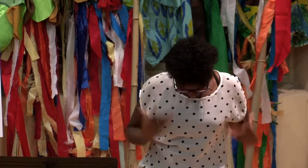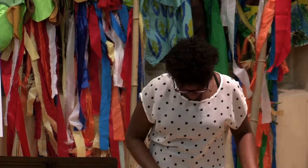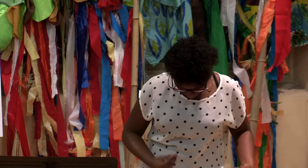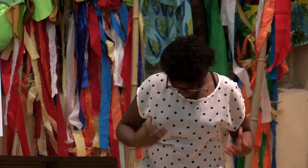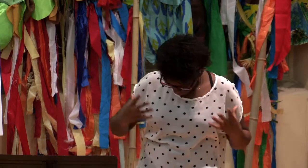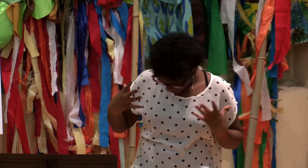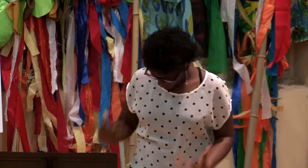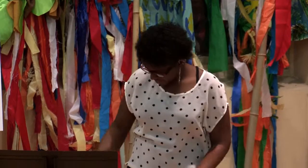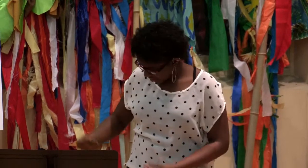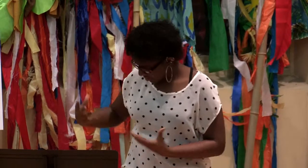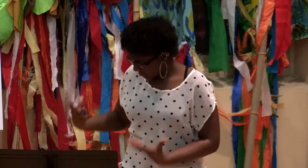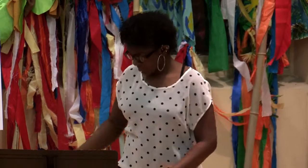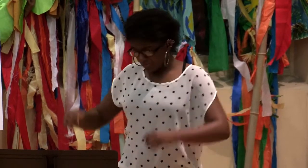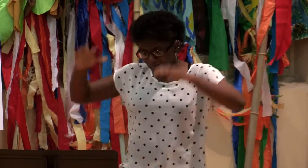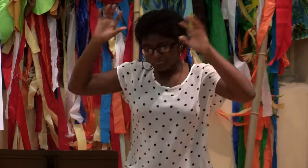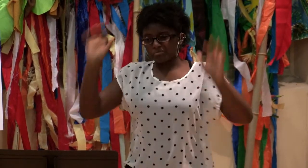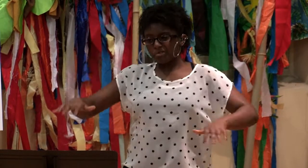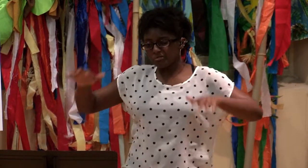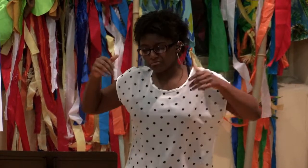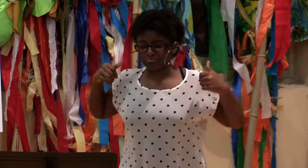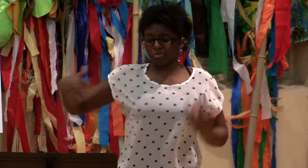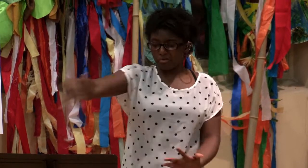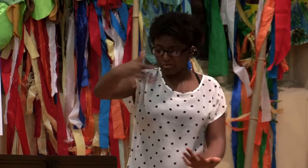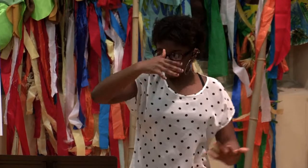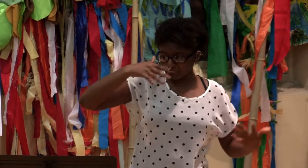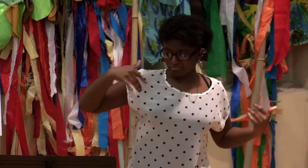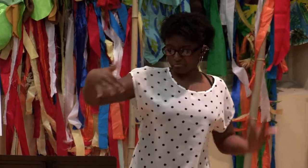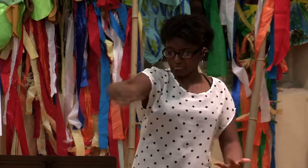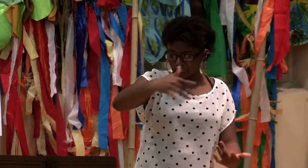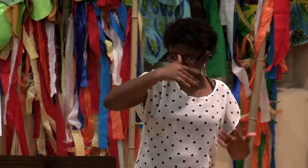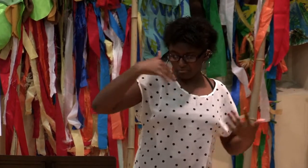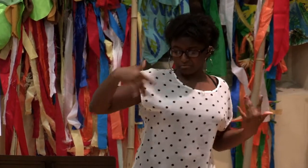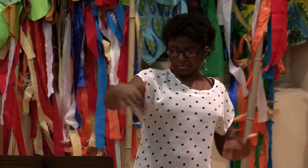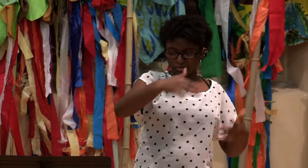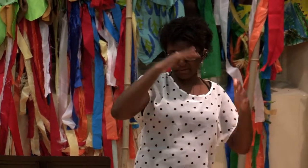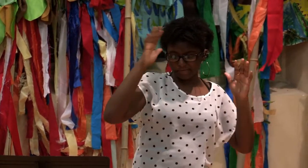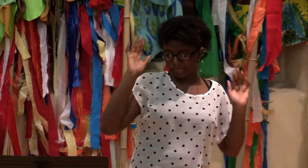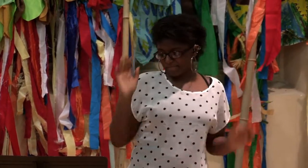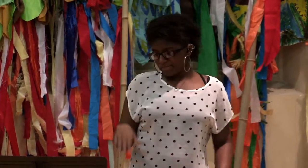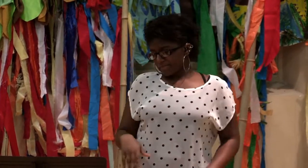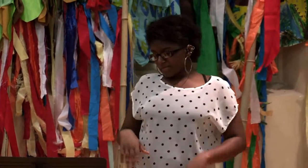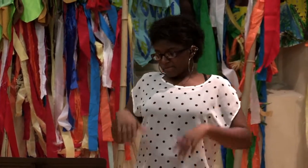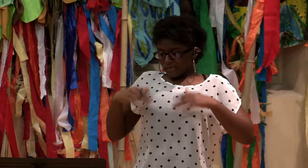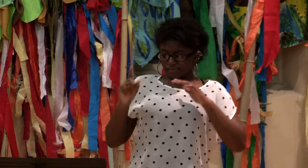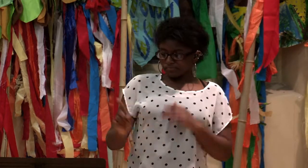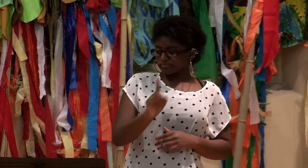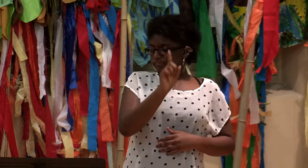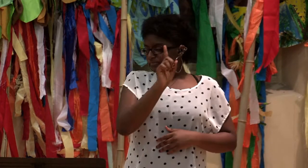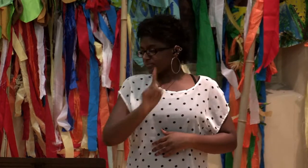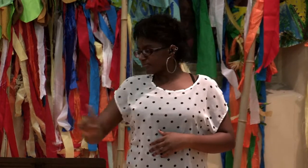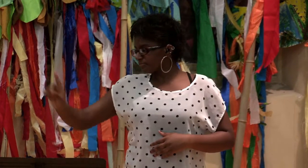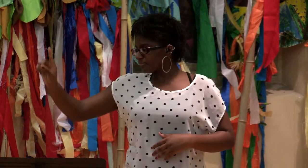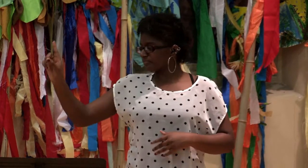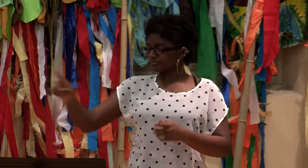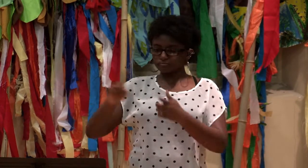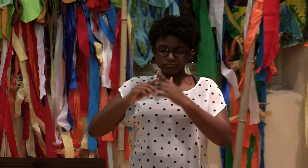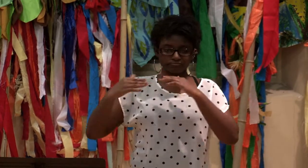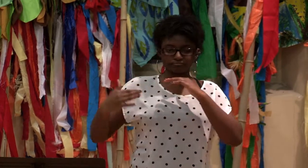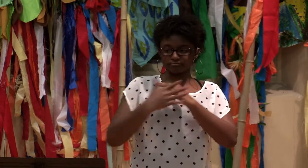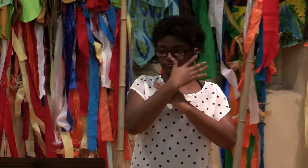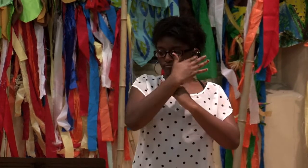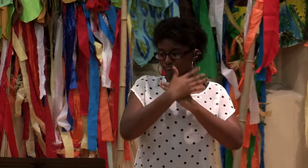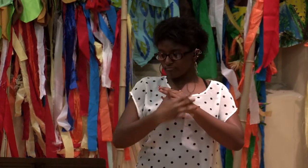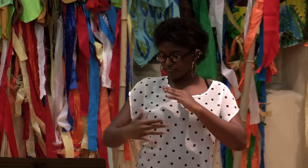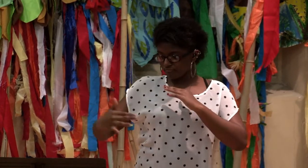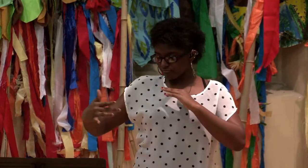my clothes are damp. The rain swirls. I keep on walking to the